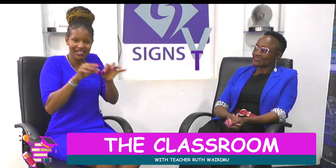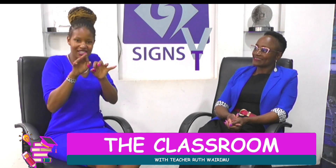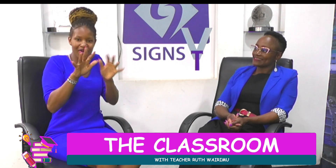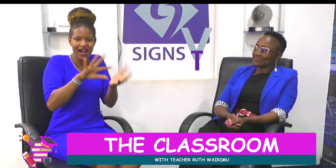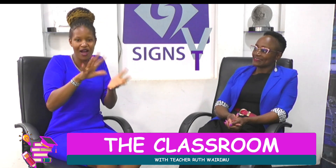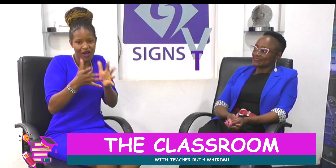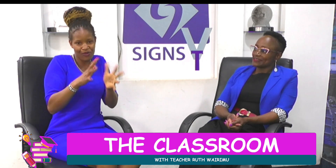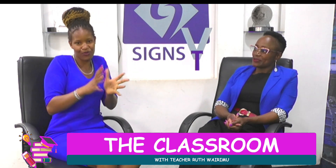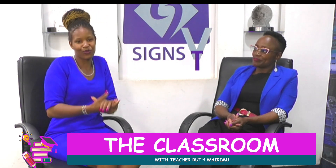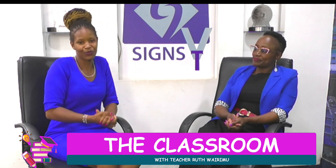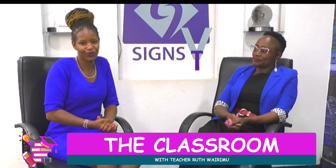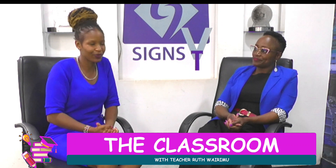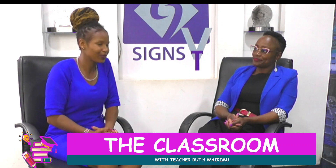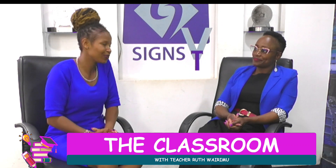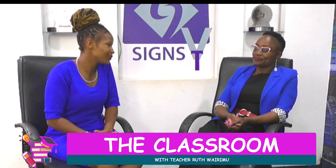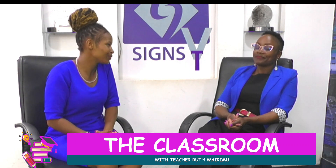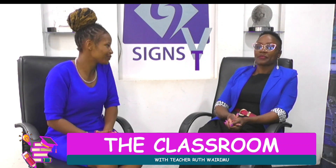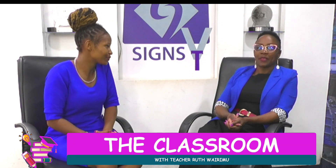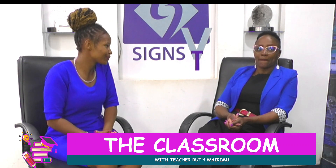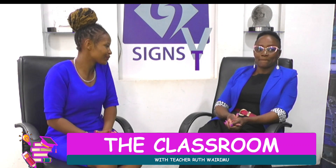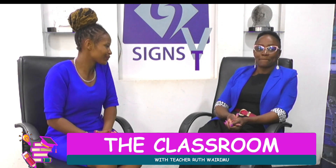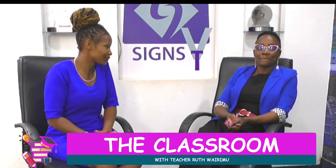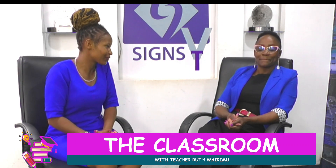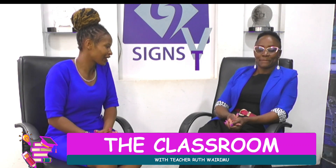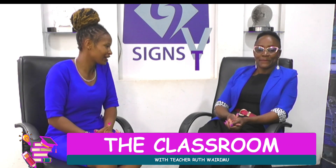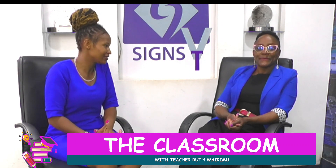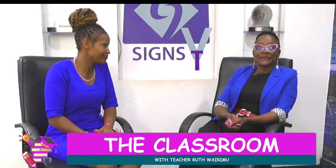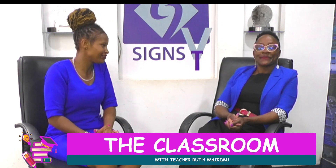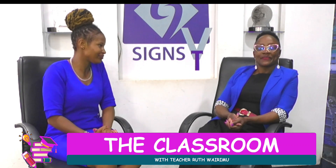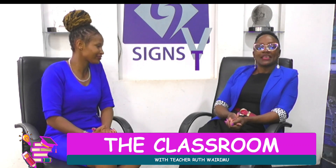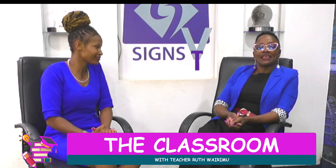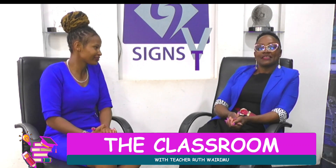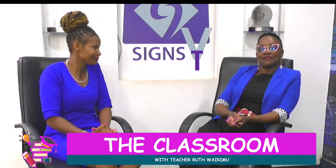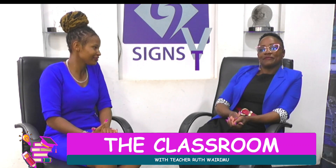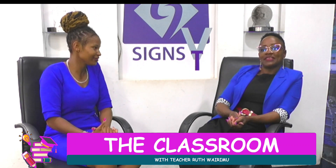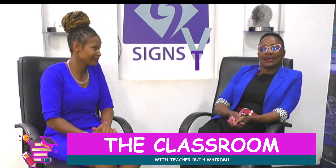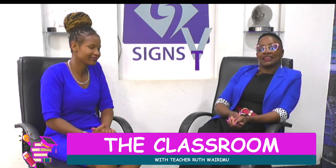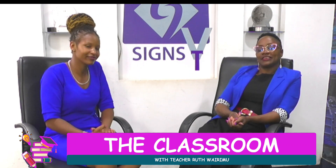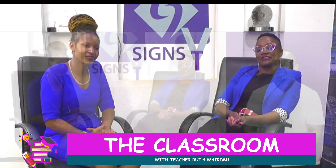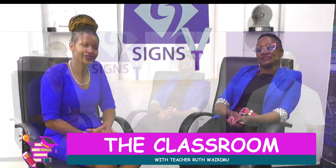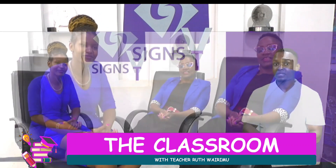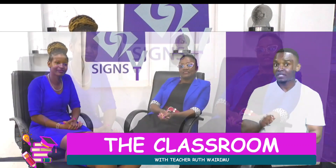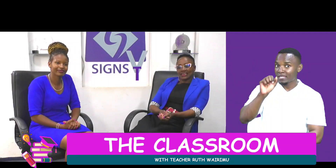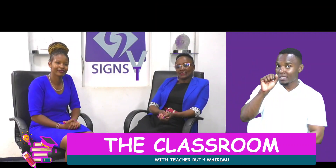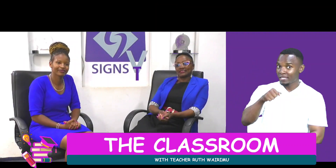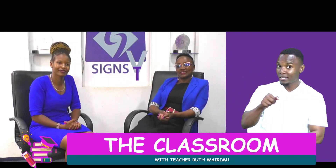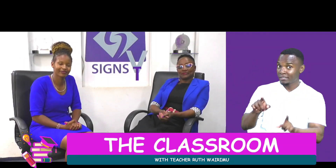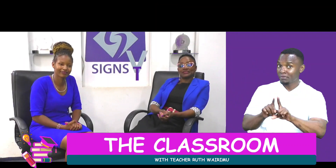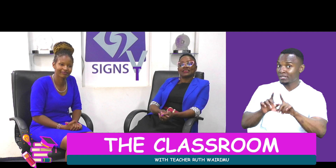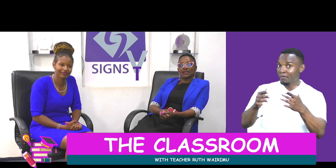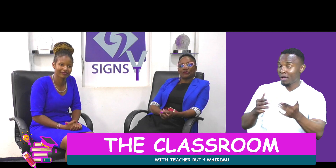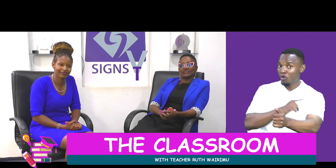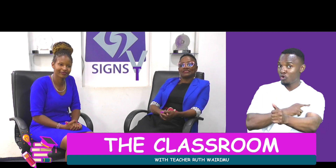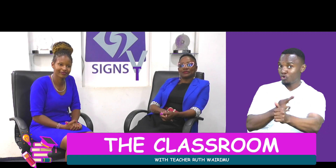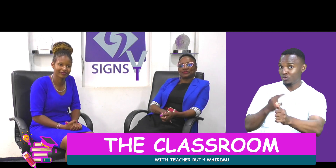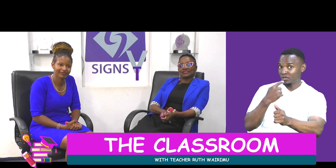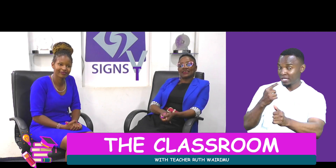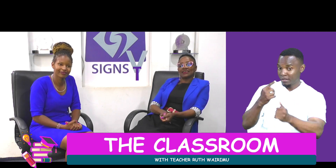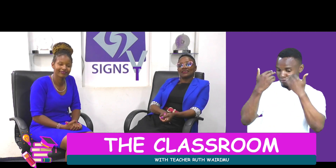interpreter, so she will explain to us a little bit about that. Yeah, like she has said, I'm a sign